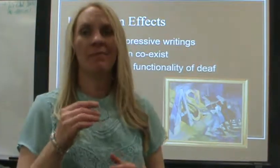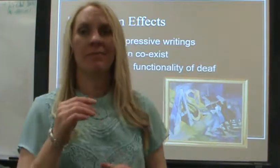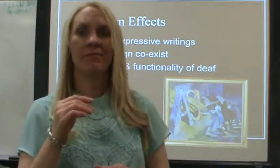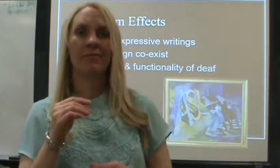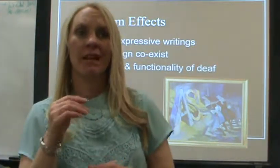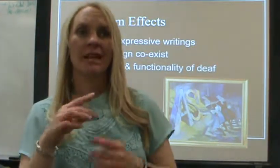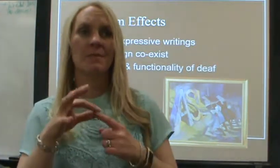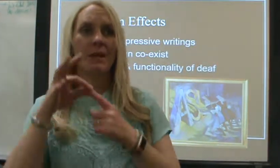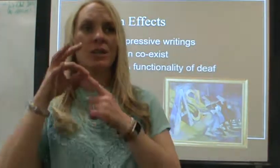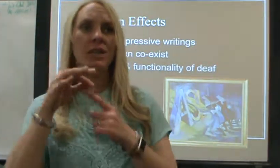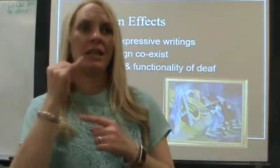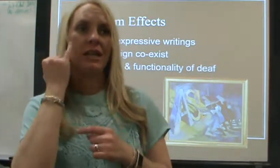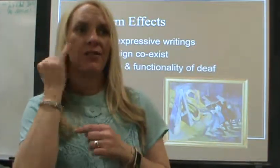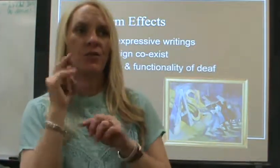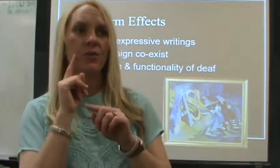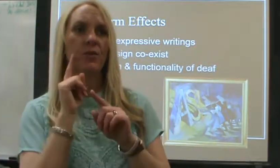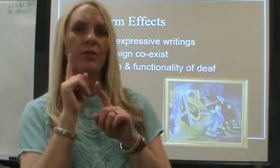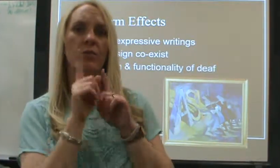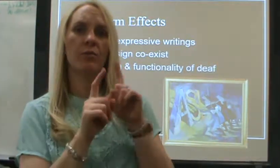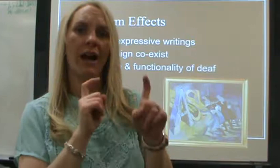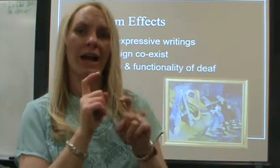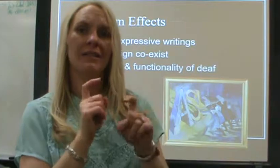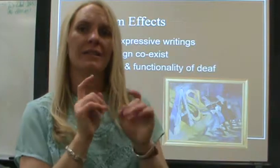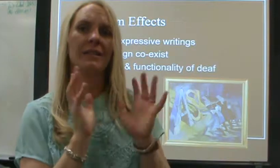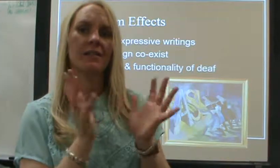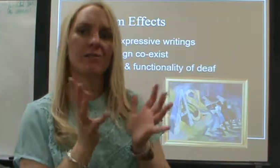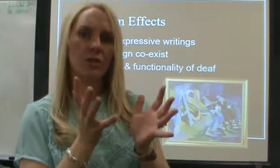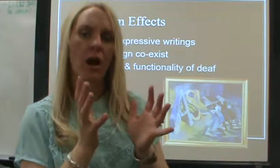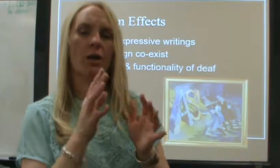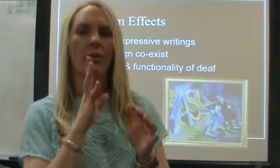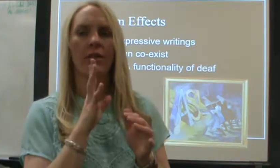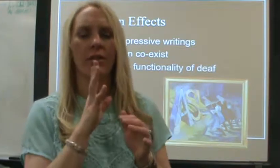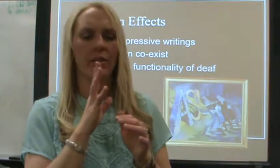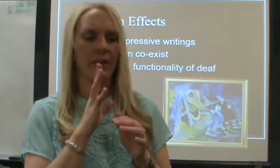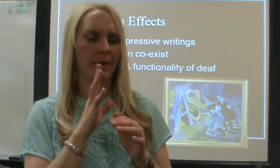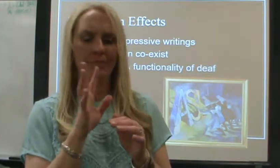And especially if you ask and talk with